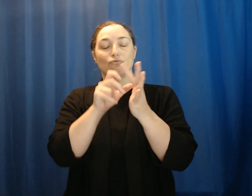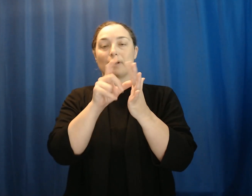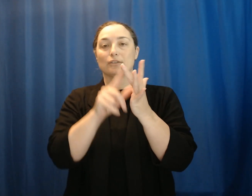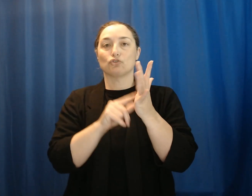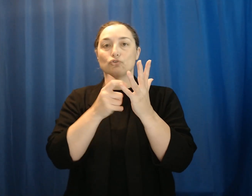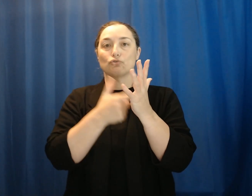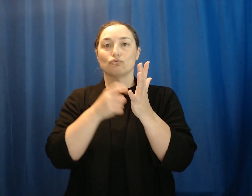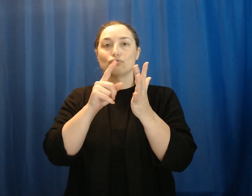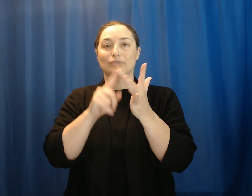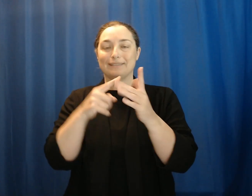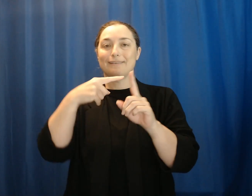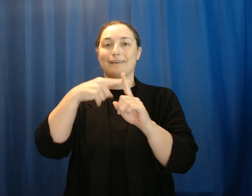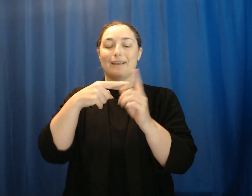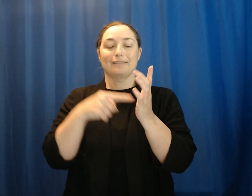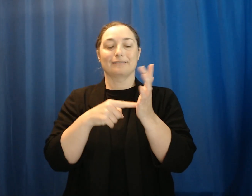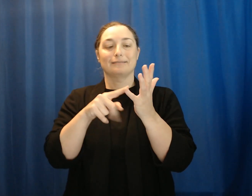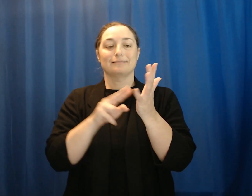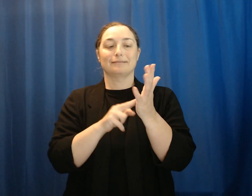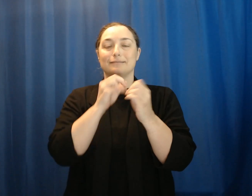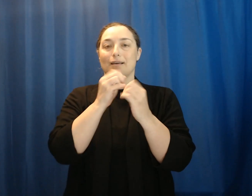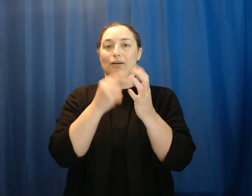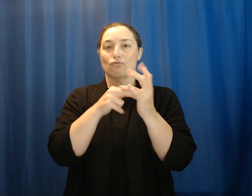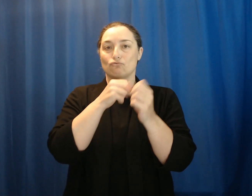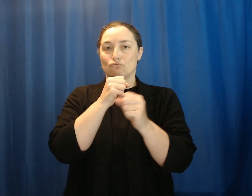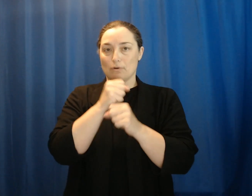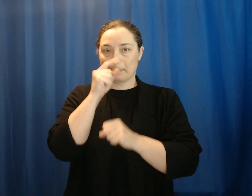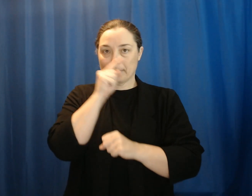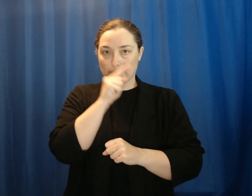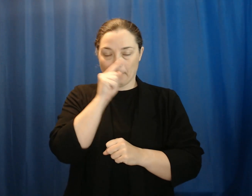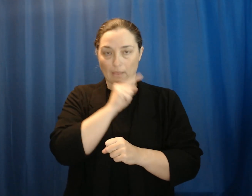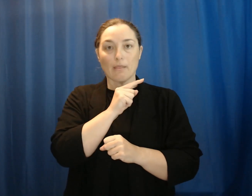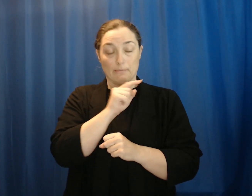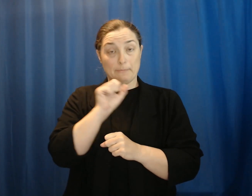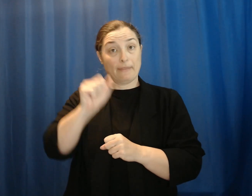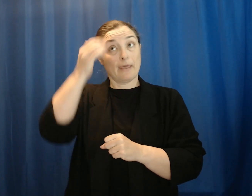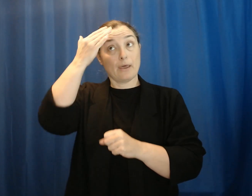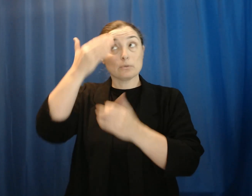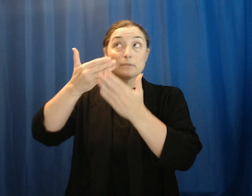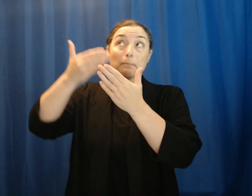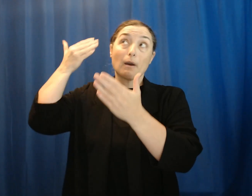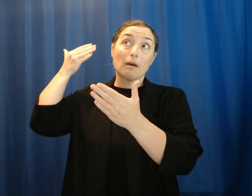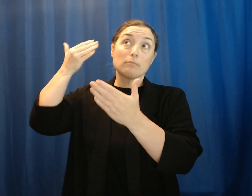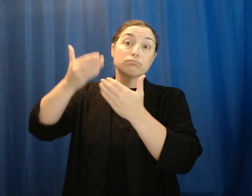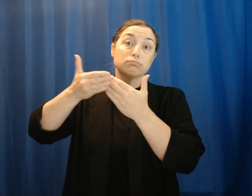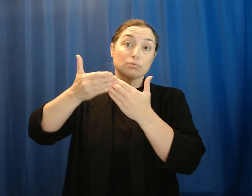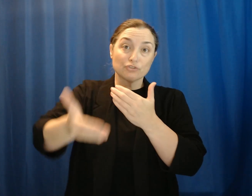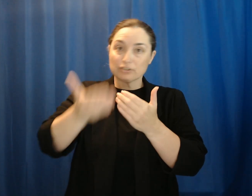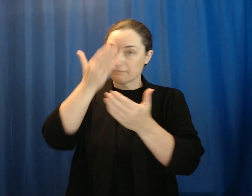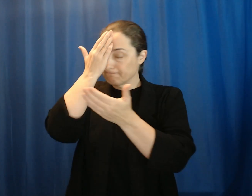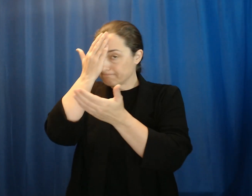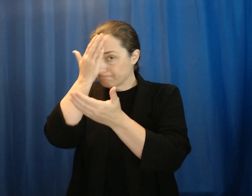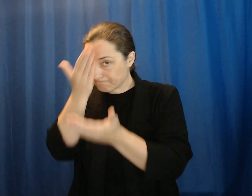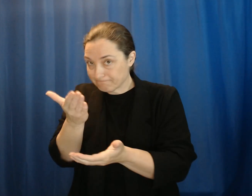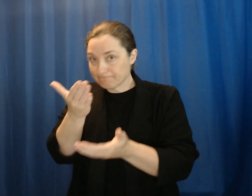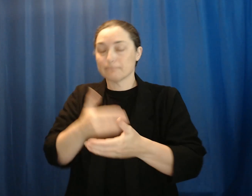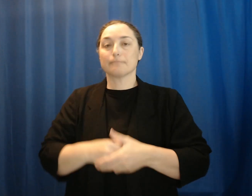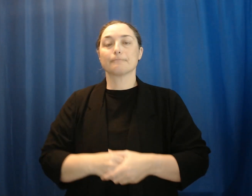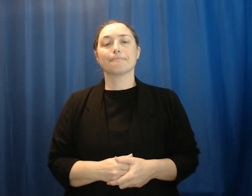Tongarong people, and give our respects to their elders, past, present, and emerging. We encourage